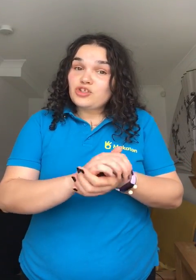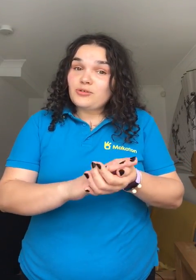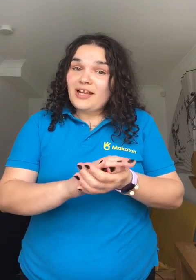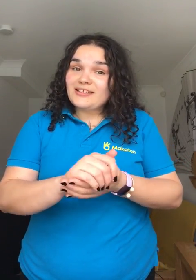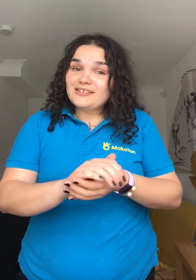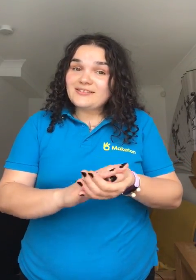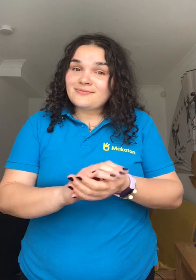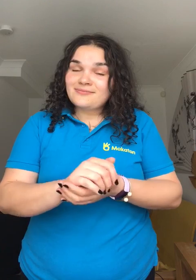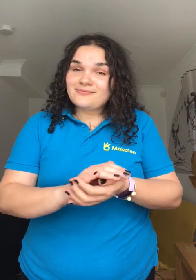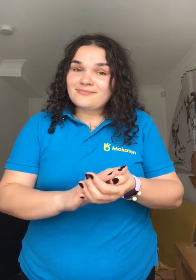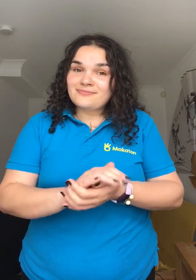your hands.